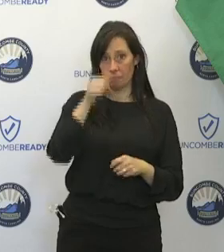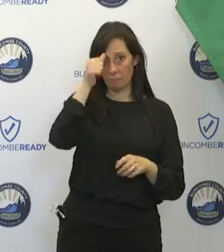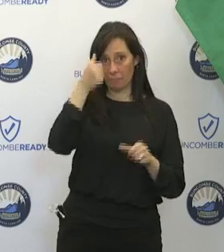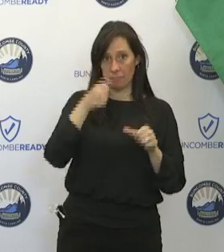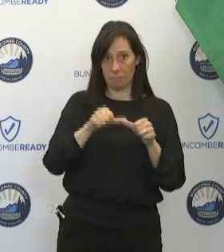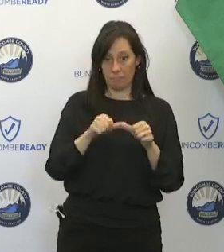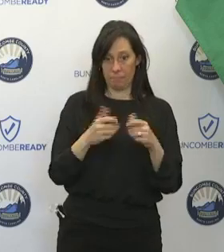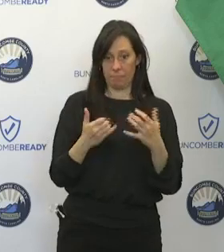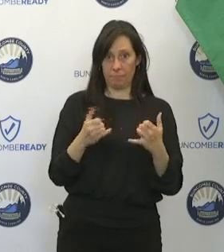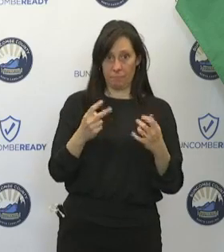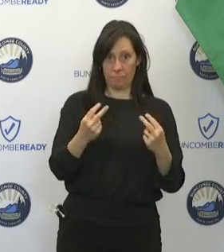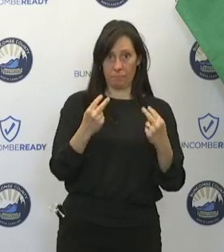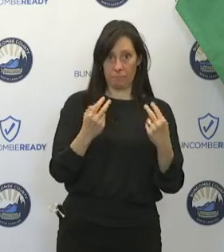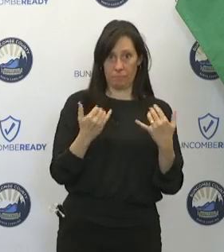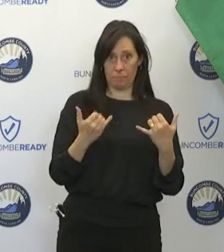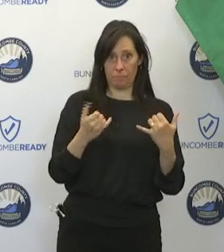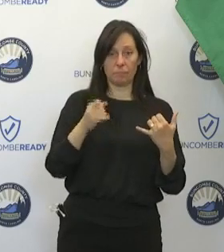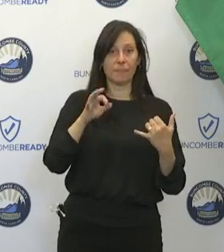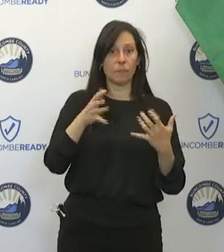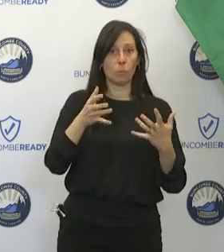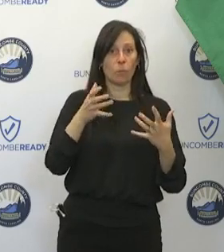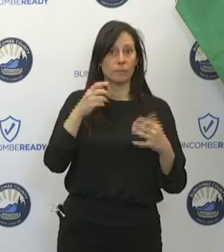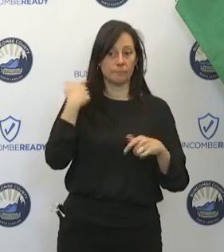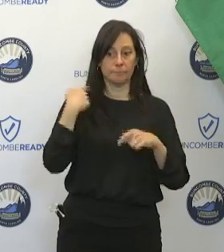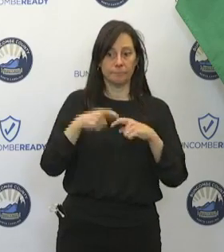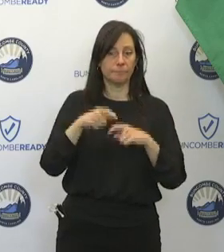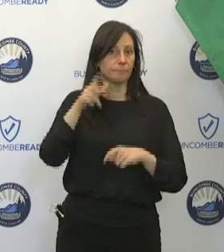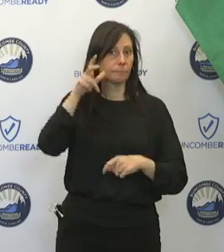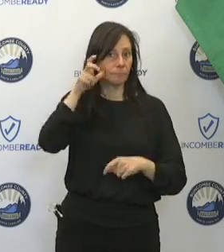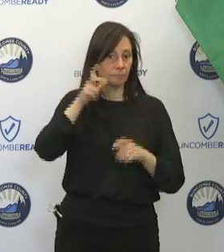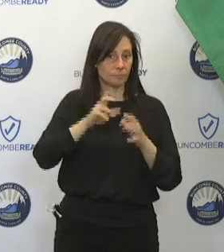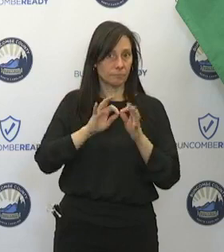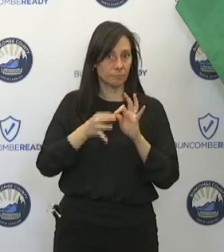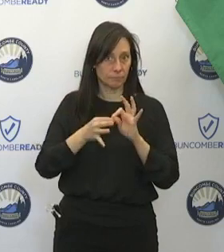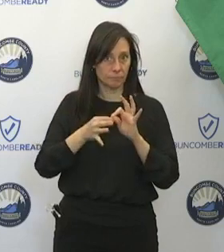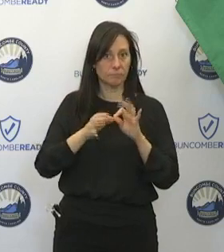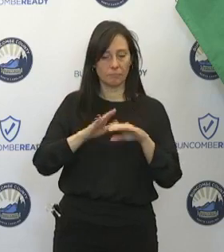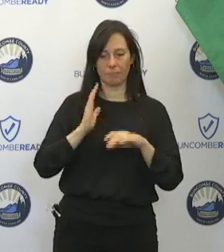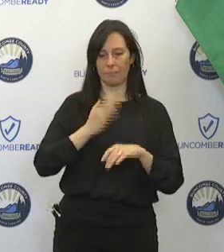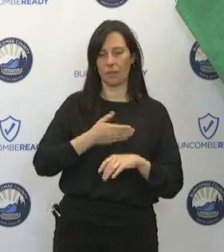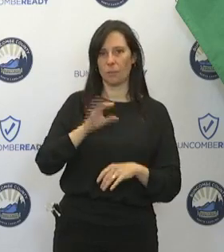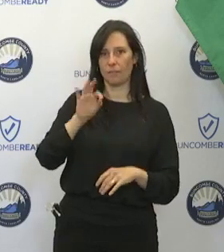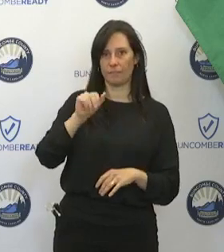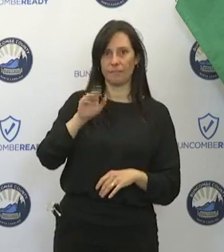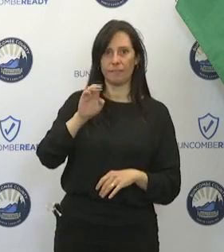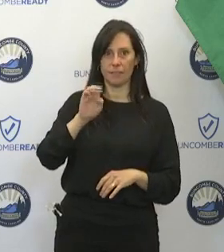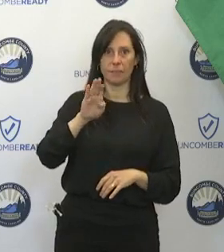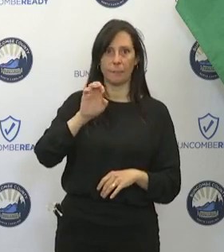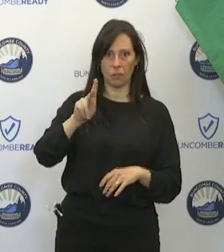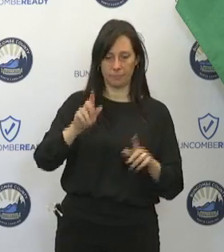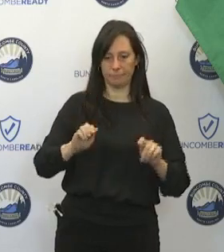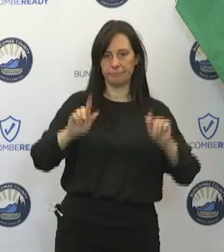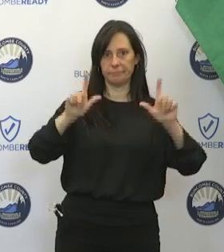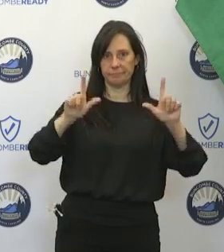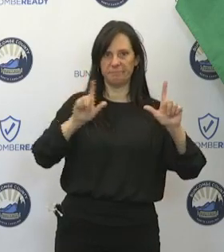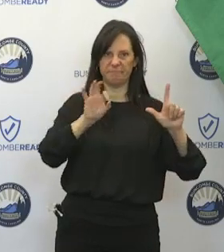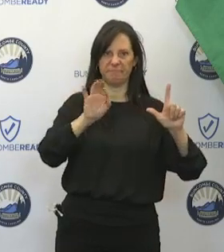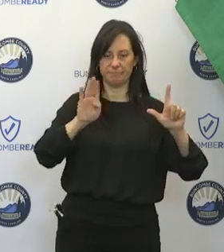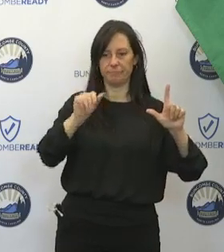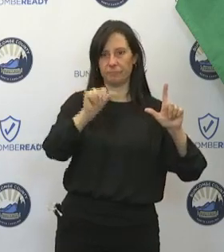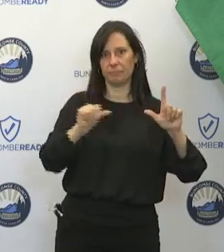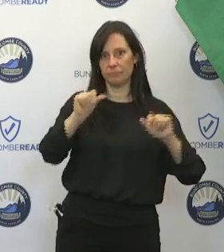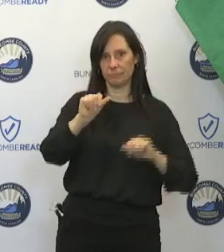viewed in real time in Spanish on the Buncombe County Health and Human Services Facebook page, and that can be found on Facebook at